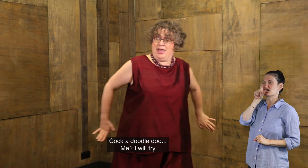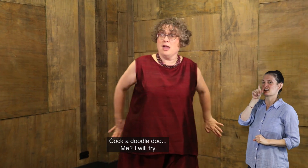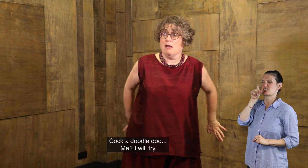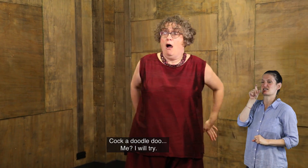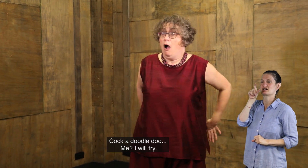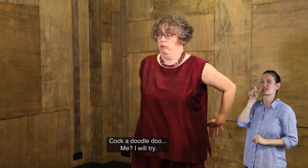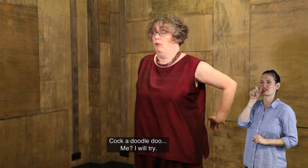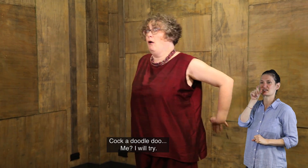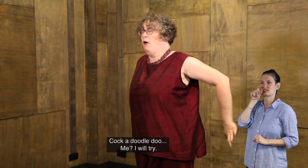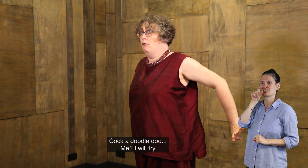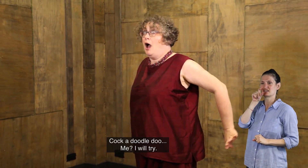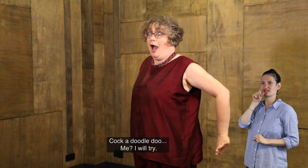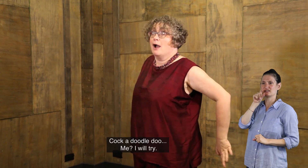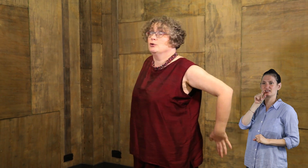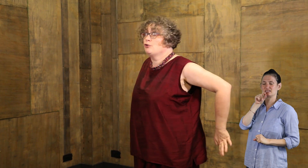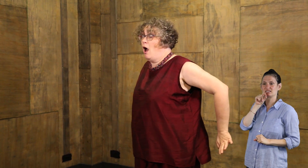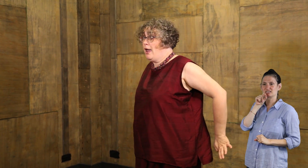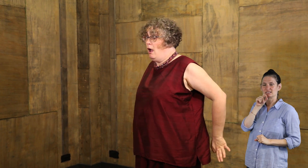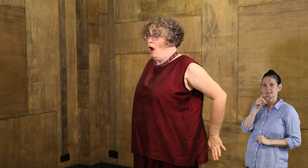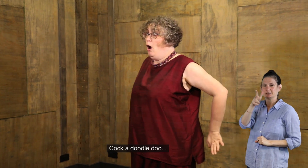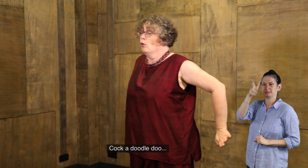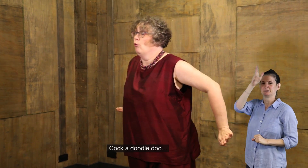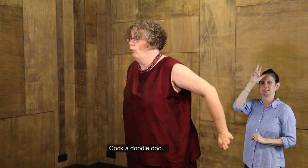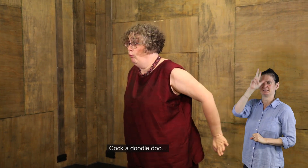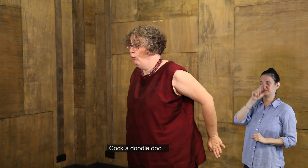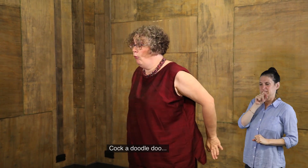Me? I will try.